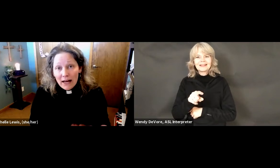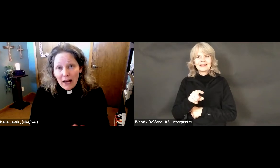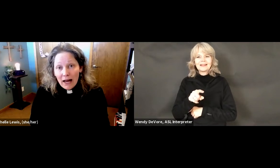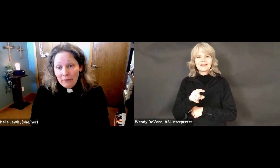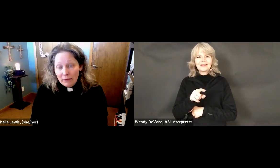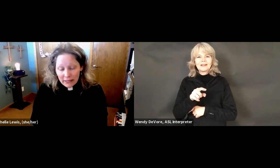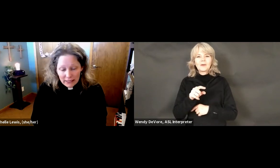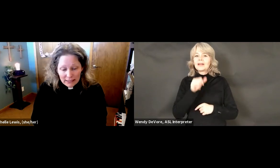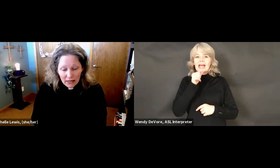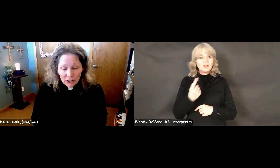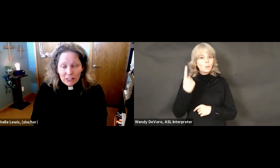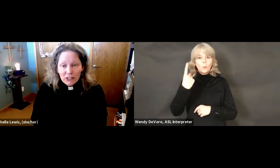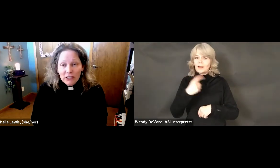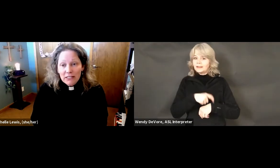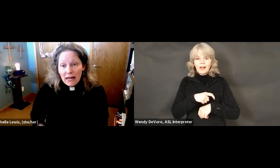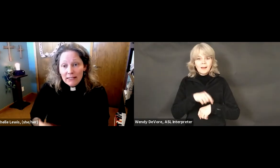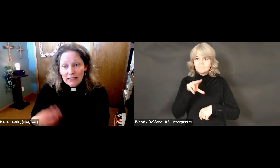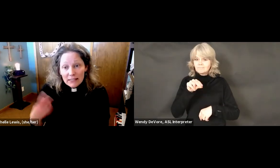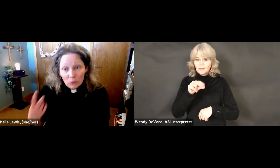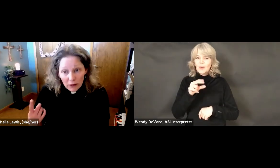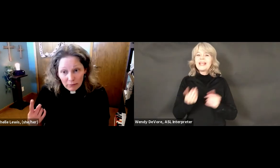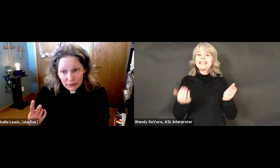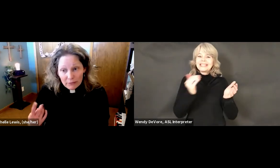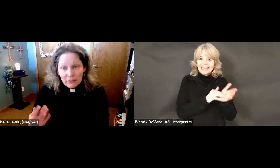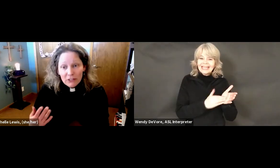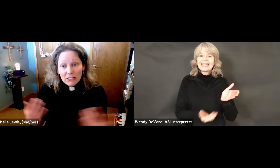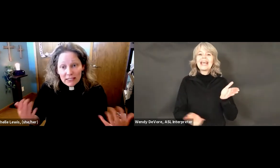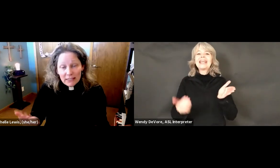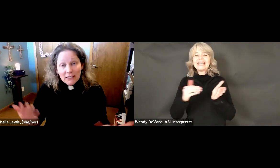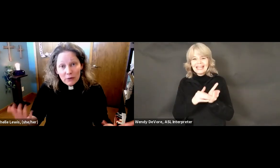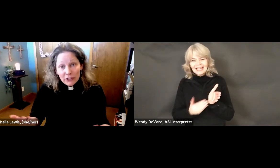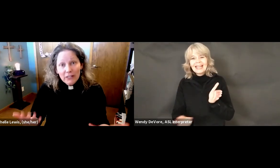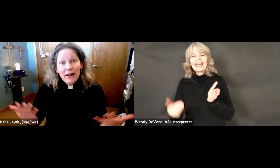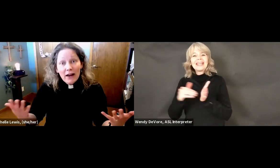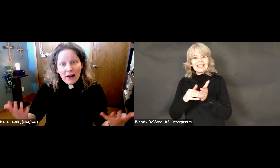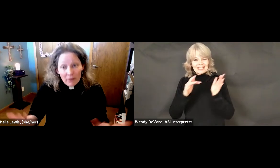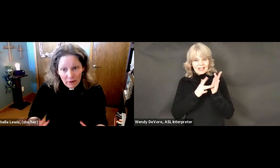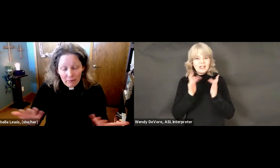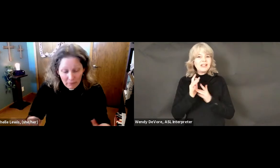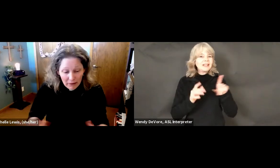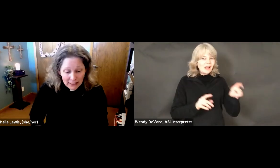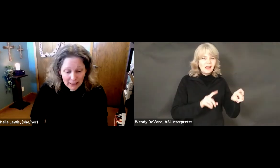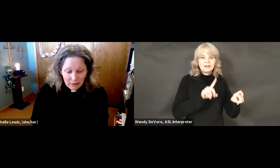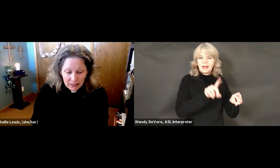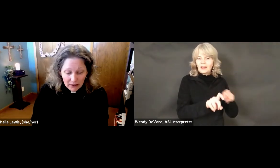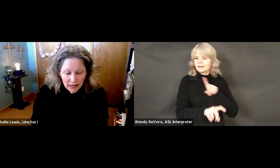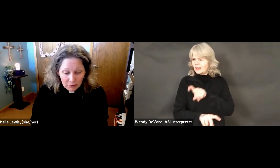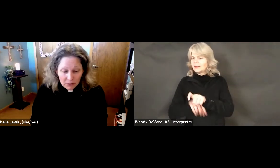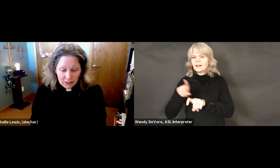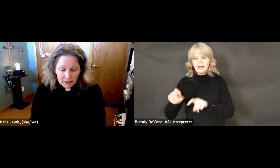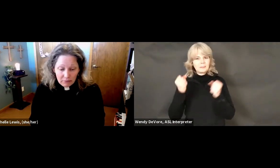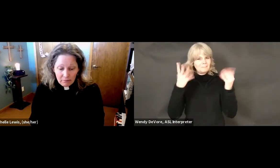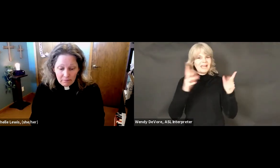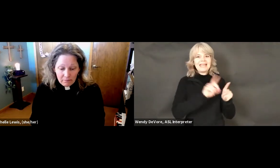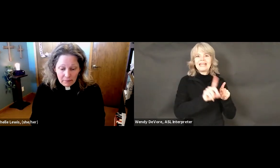one time. Like, it's not just Jesus asks this one person, but Jesus asks this question many times in the